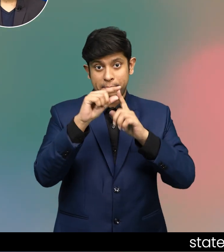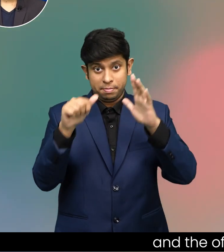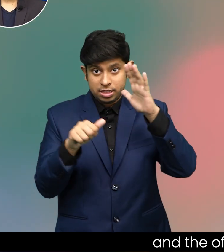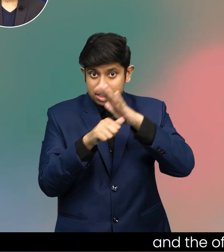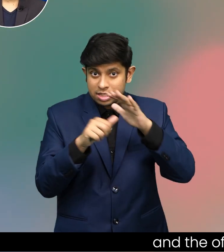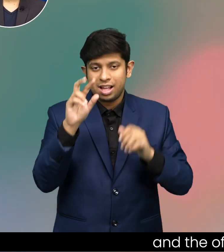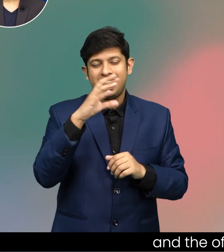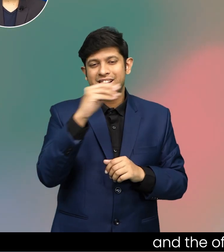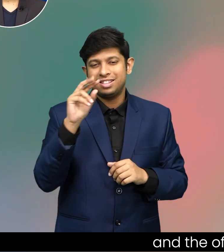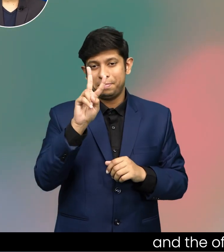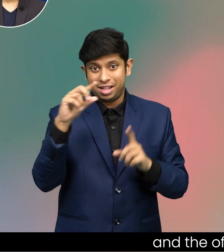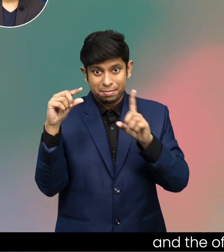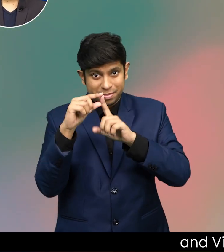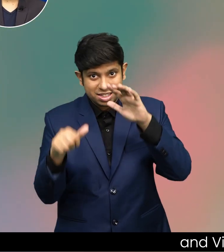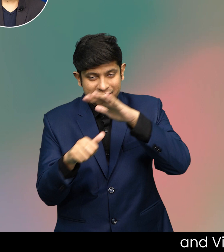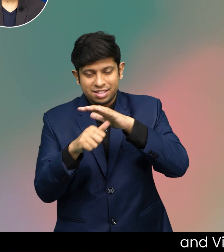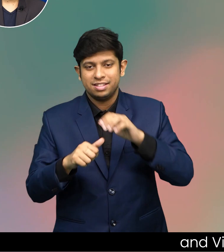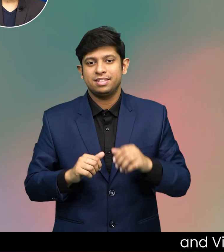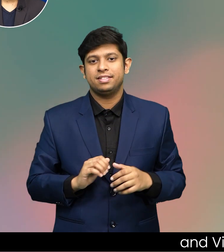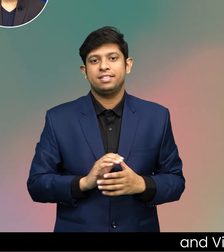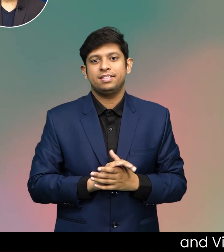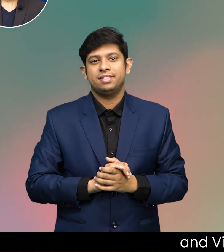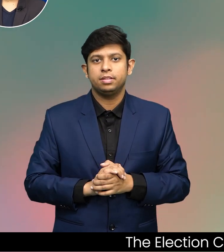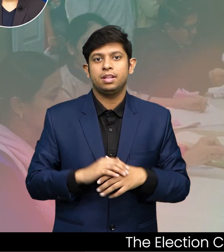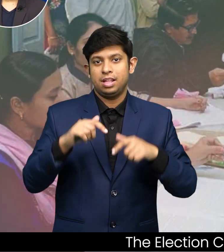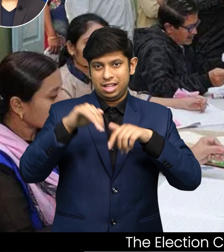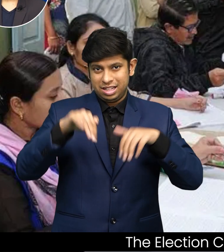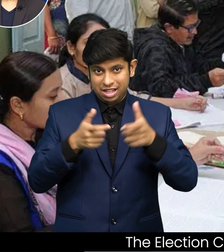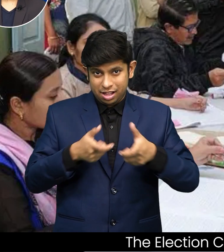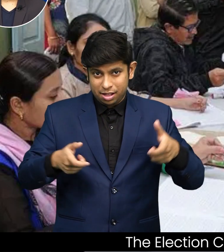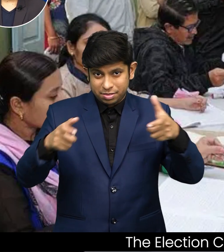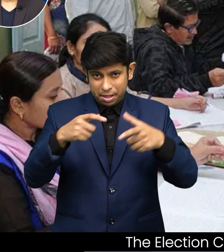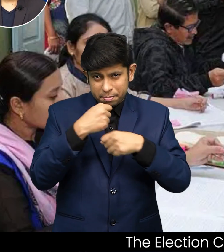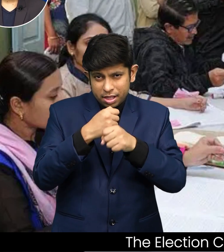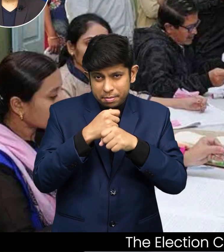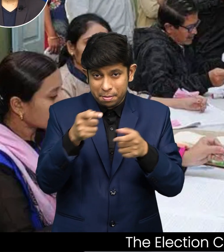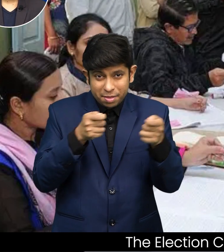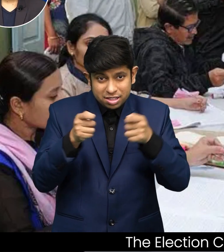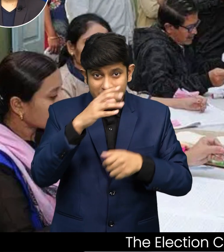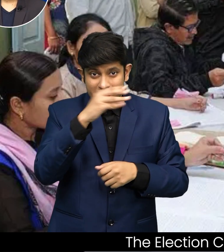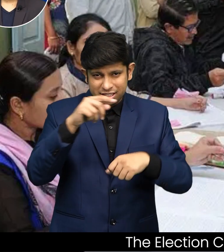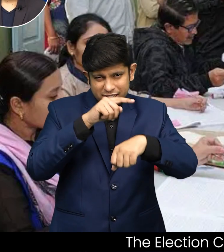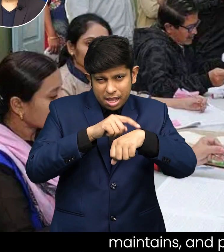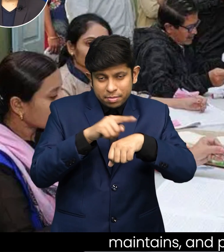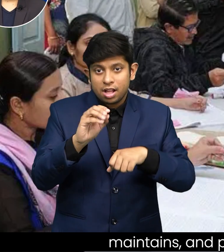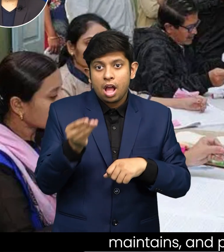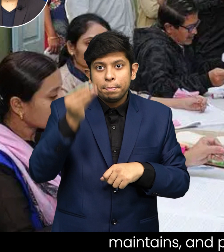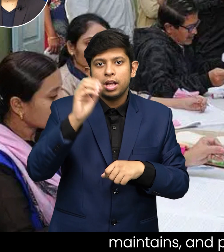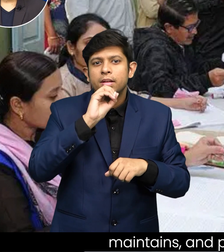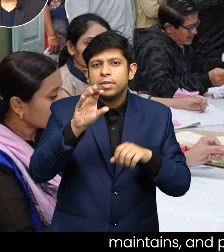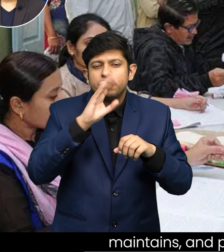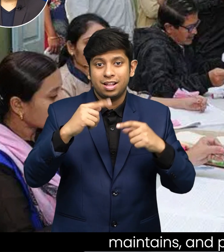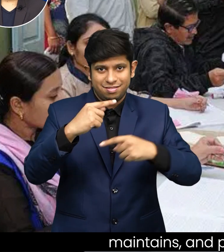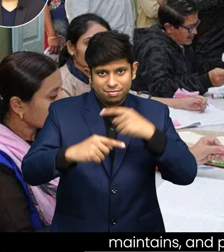legislatures and the offices of President and Vice President. The Election Commission prepares,